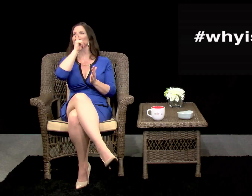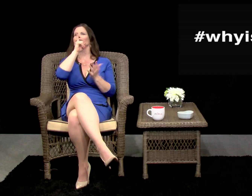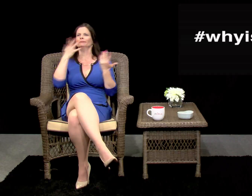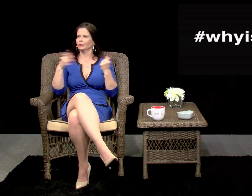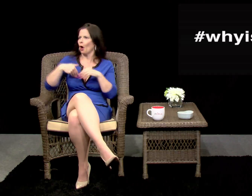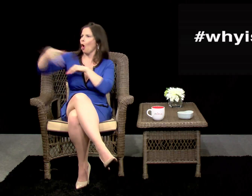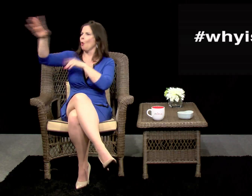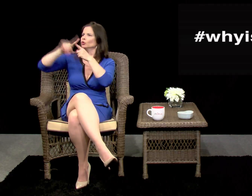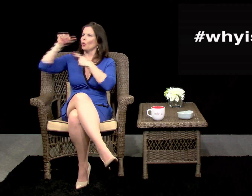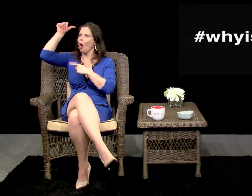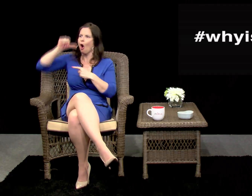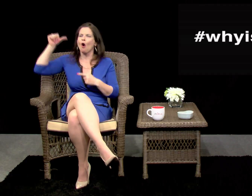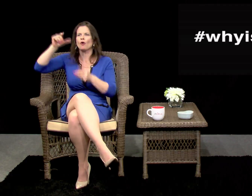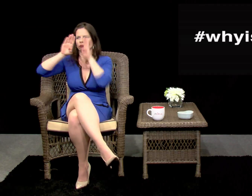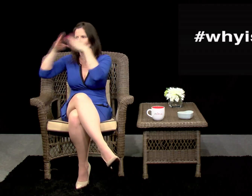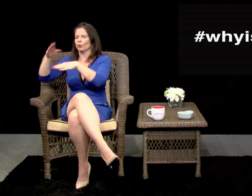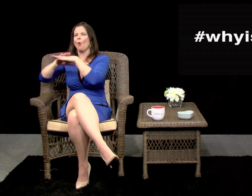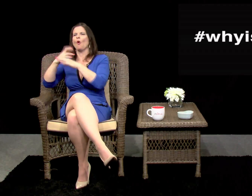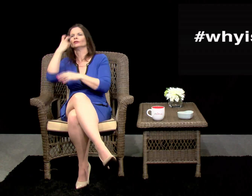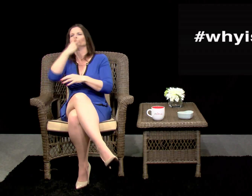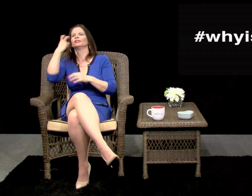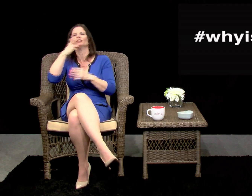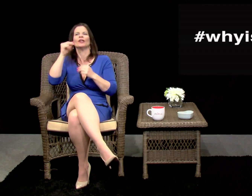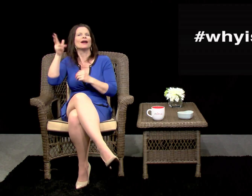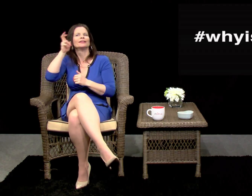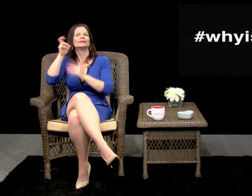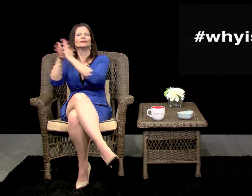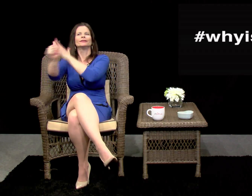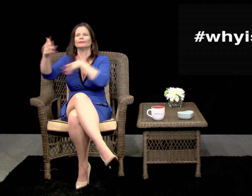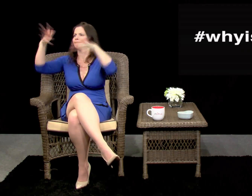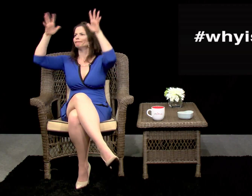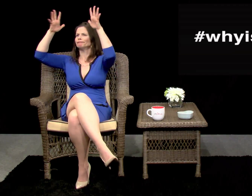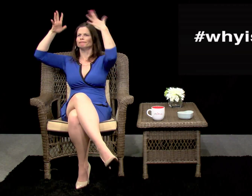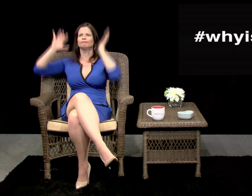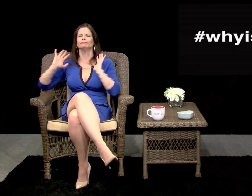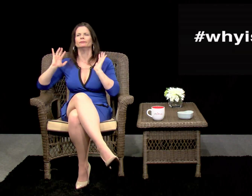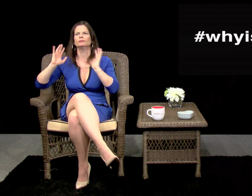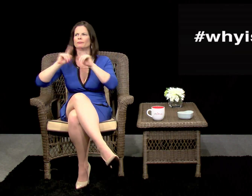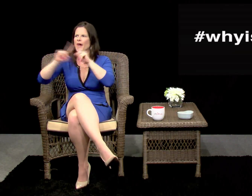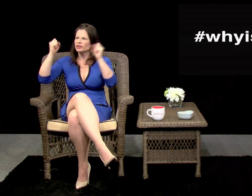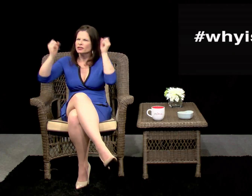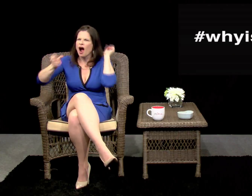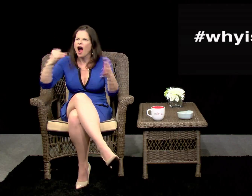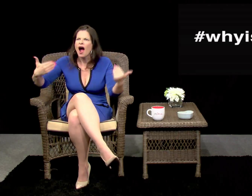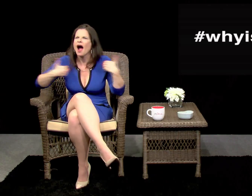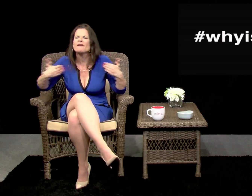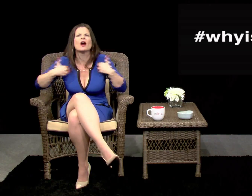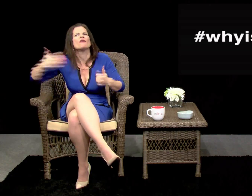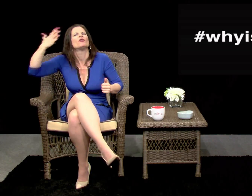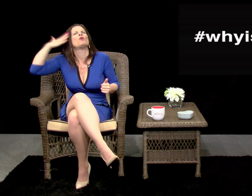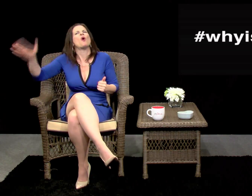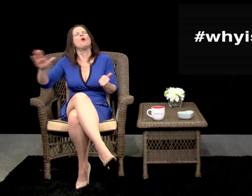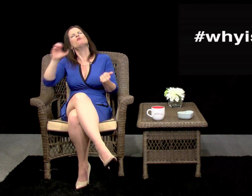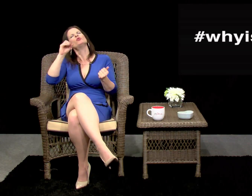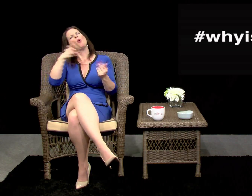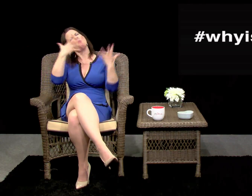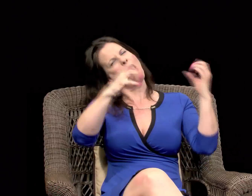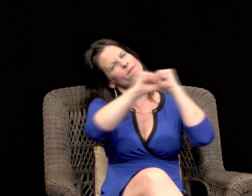know how to sign, and they just focus on an audiological view of their child. However, sign language